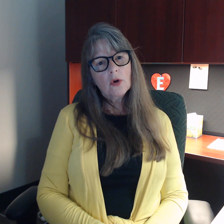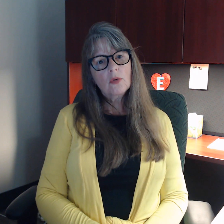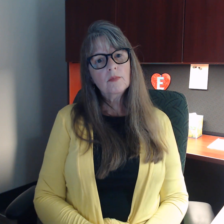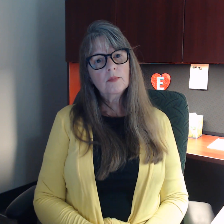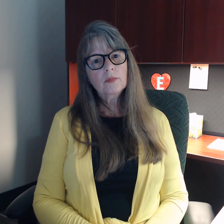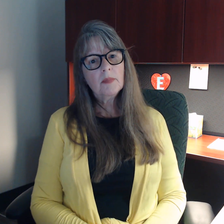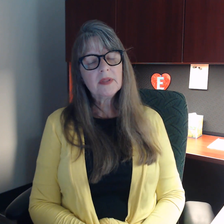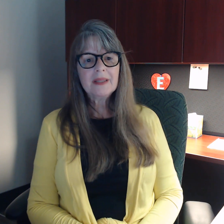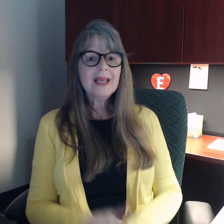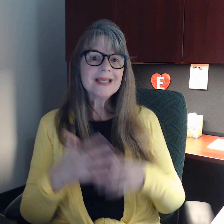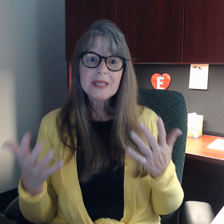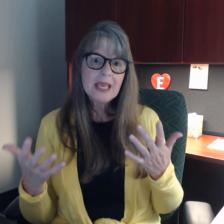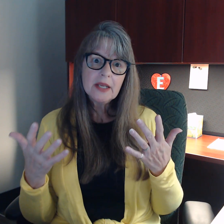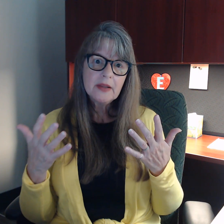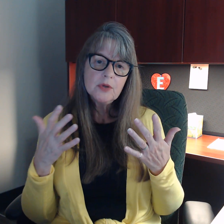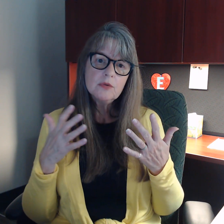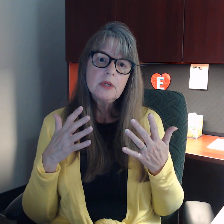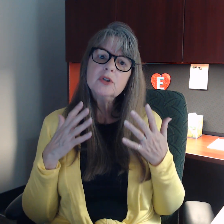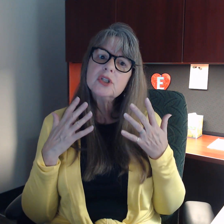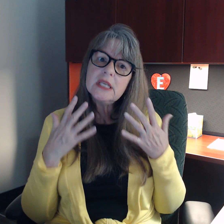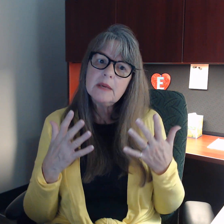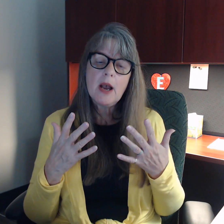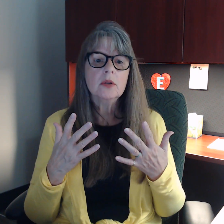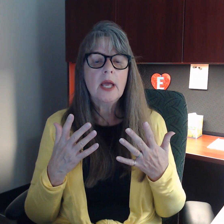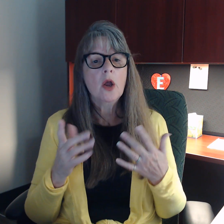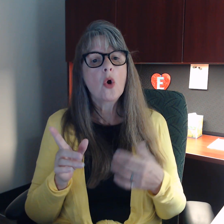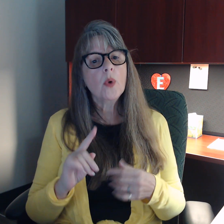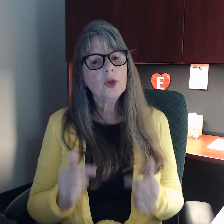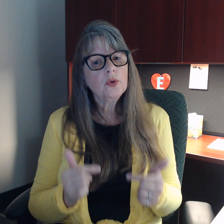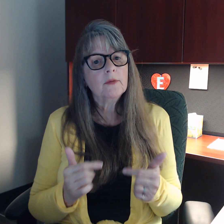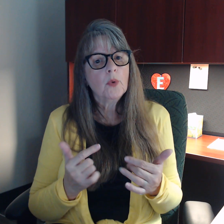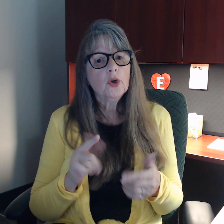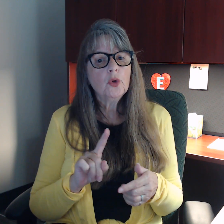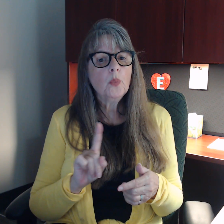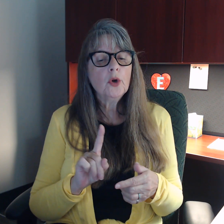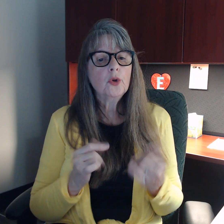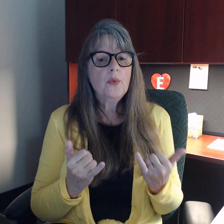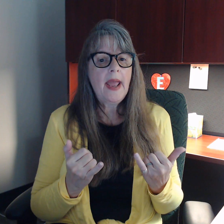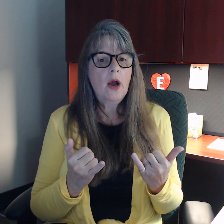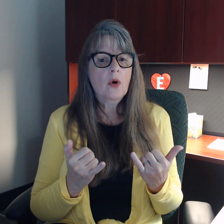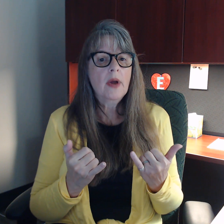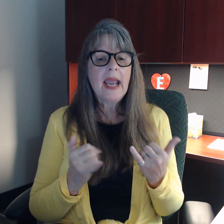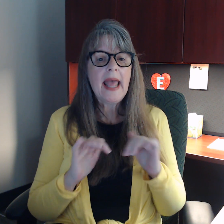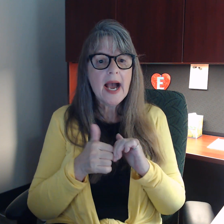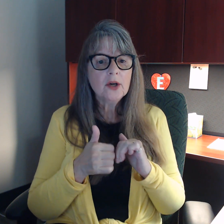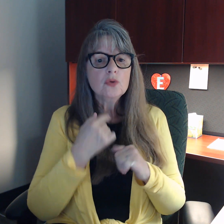So you may think that seems like kind of confusing, but just think about like where you live, where are you now, and how do you